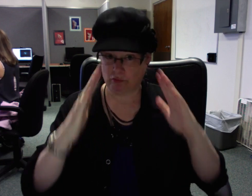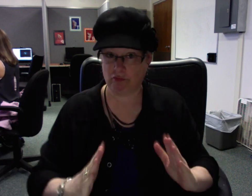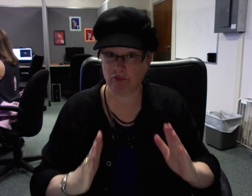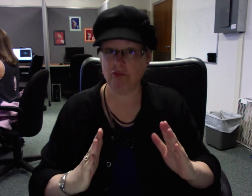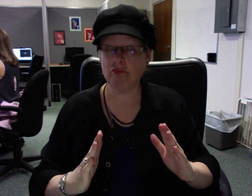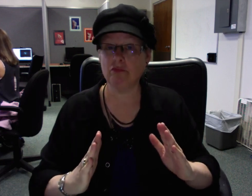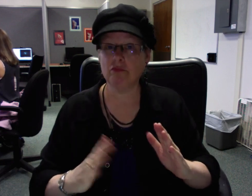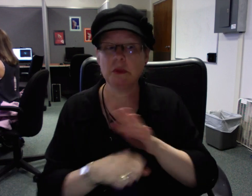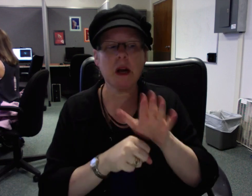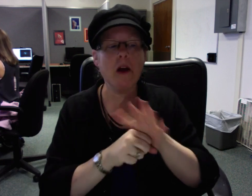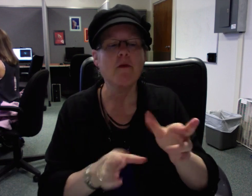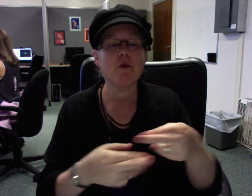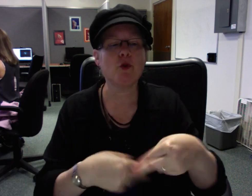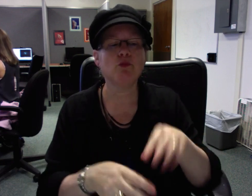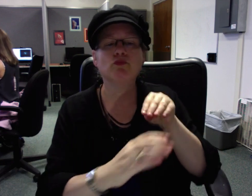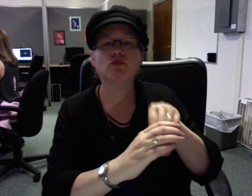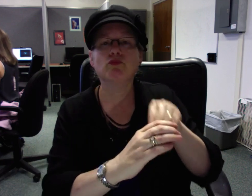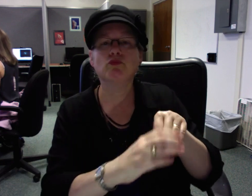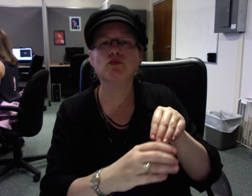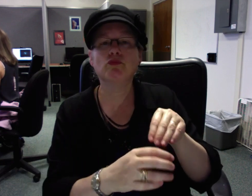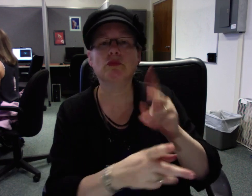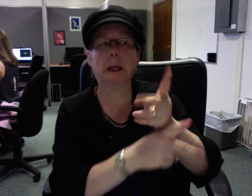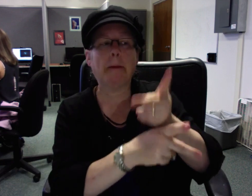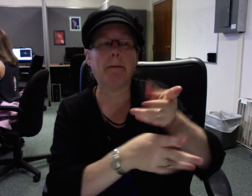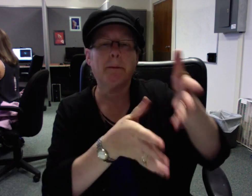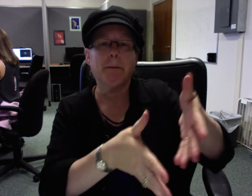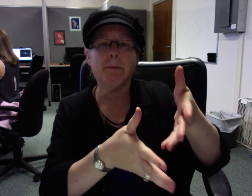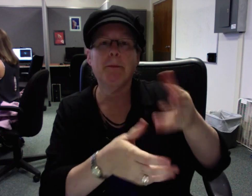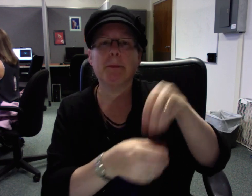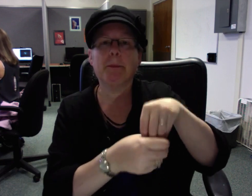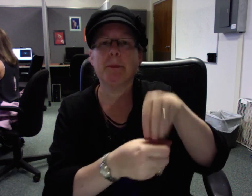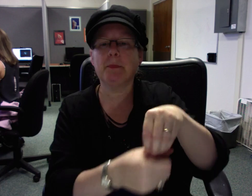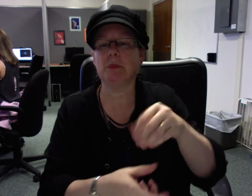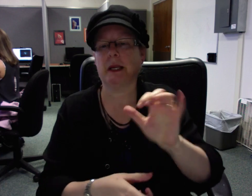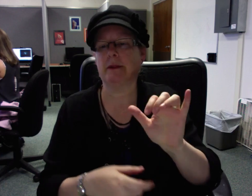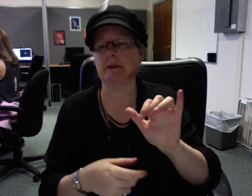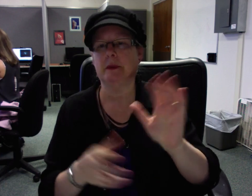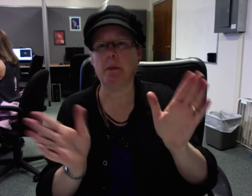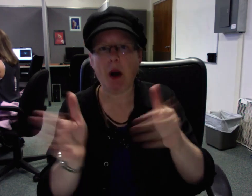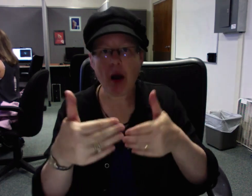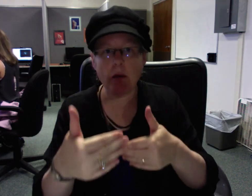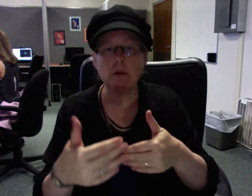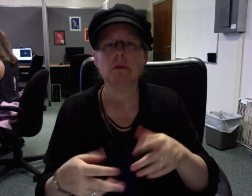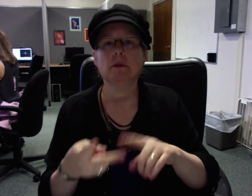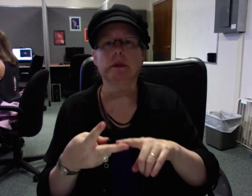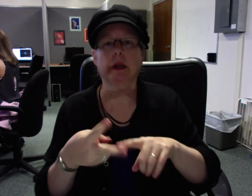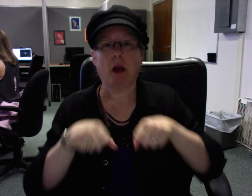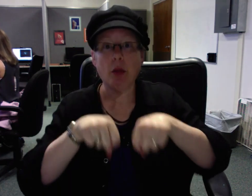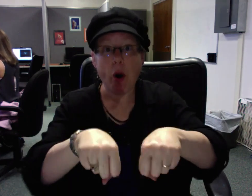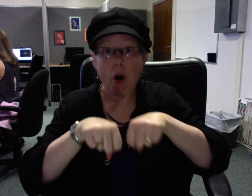Mr. Jones wants a medium-sized square shed with enough room to store